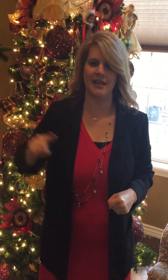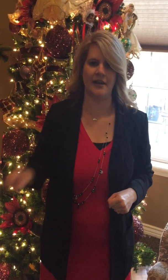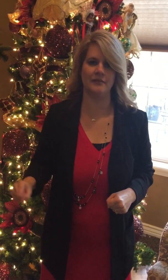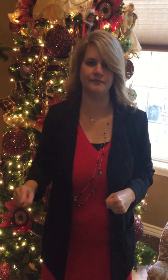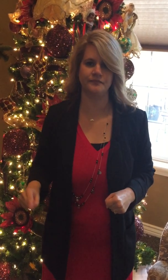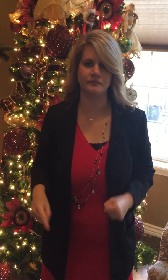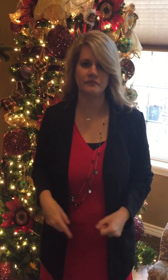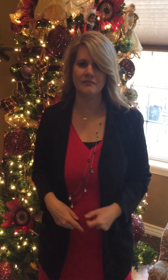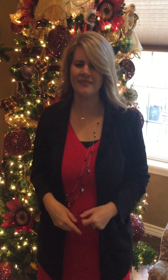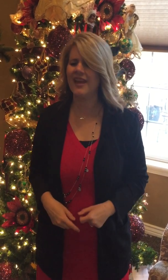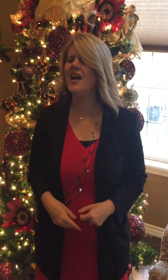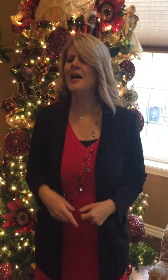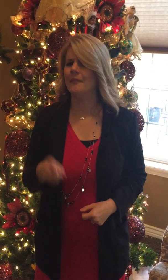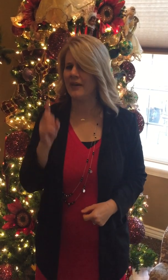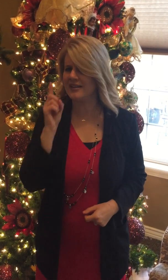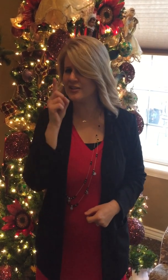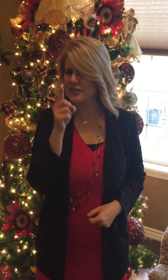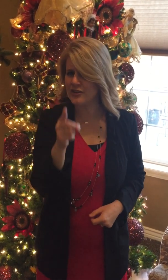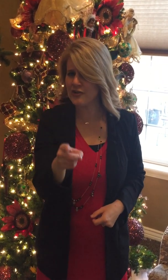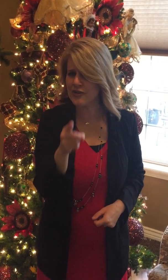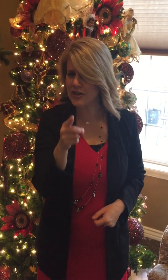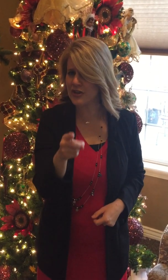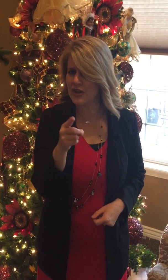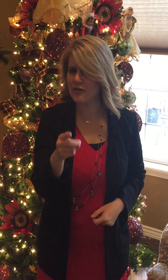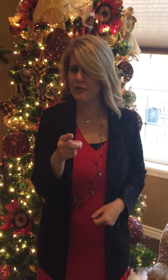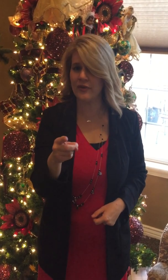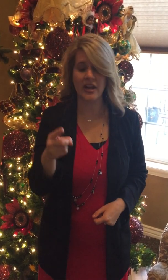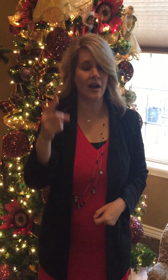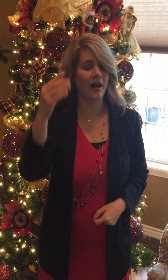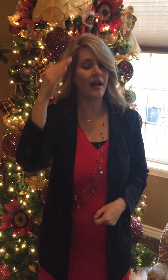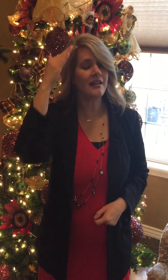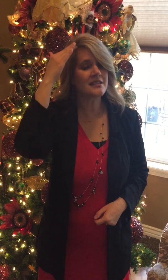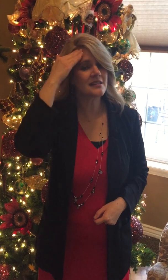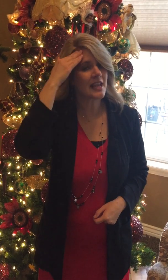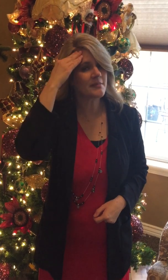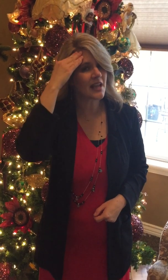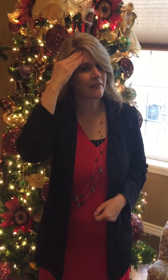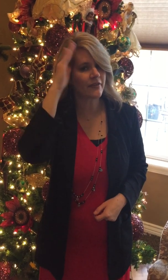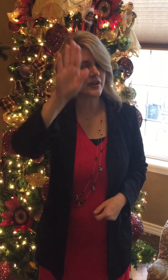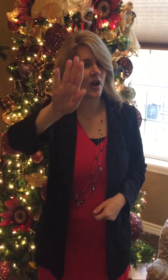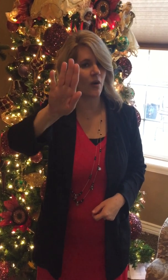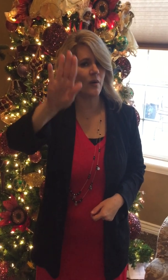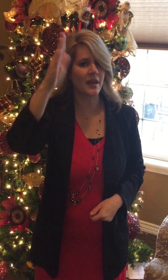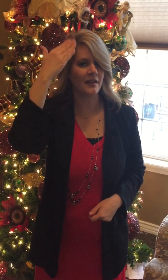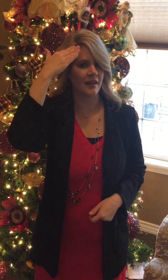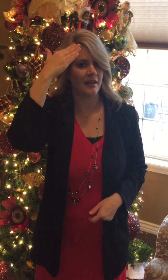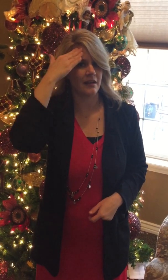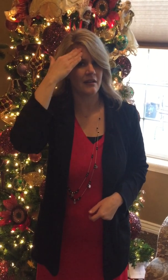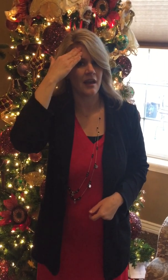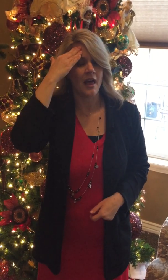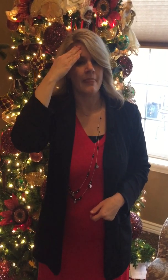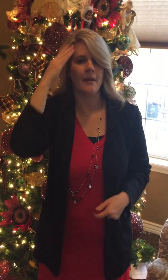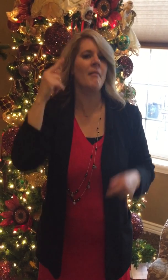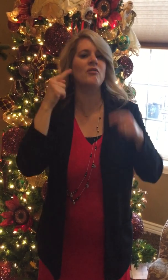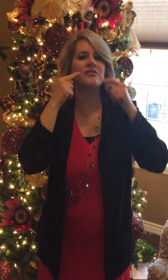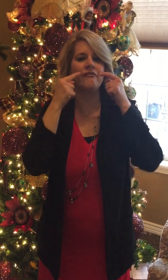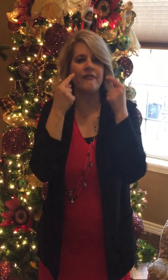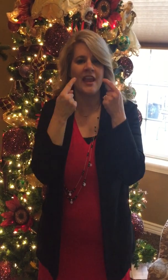Blixen. But do you recall is the same sign for no. The most